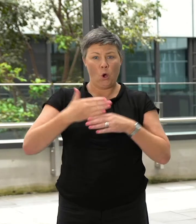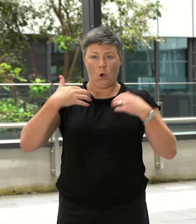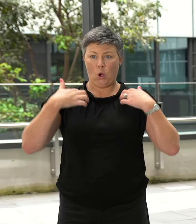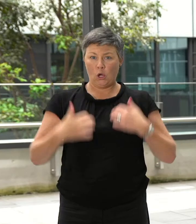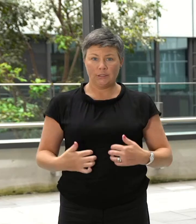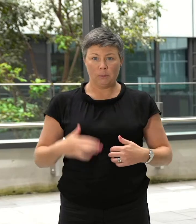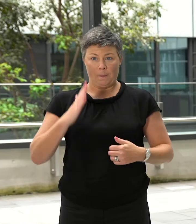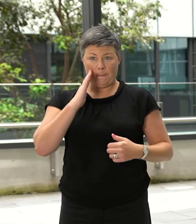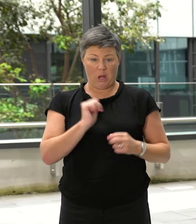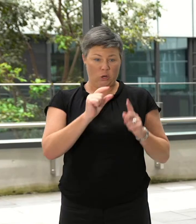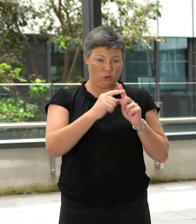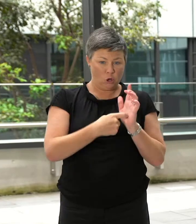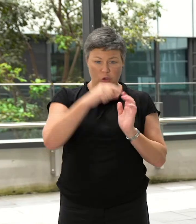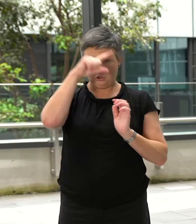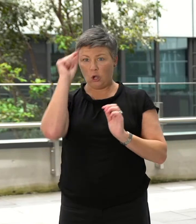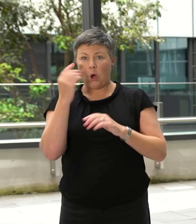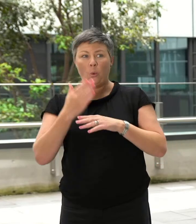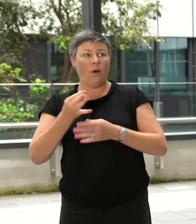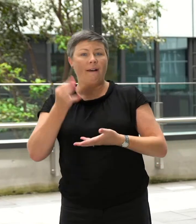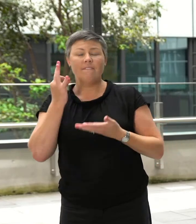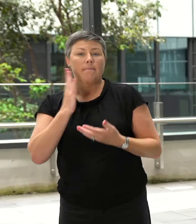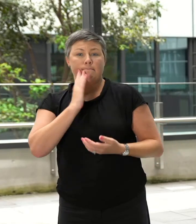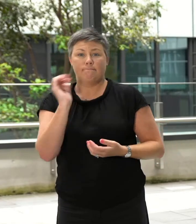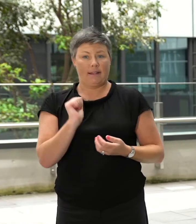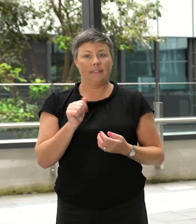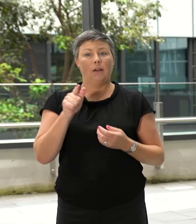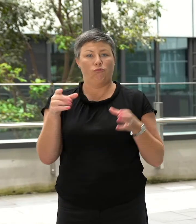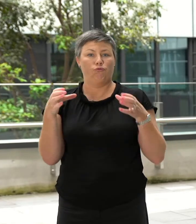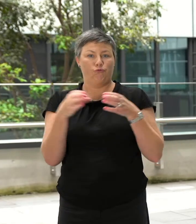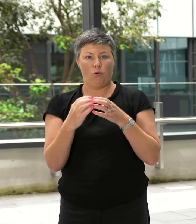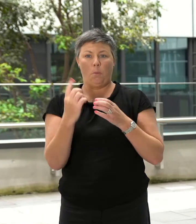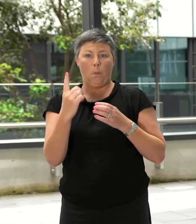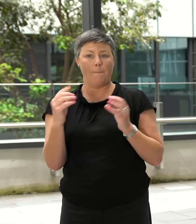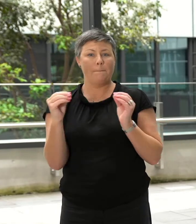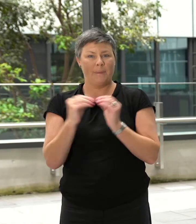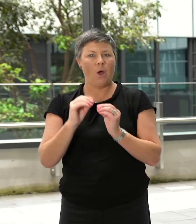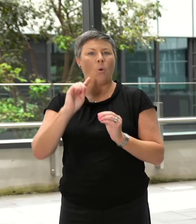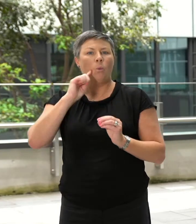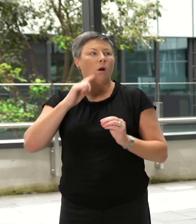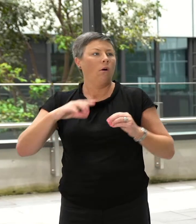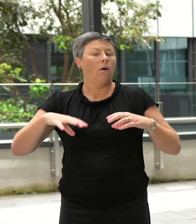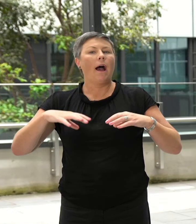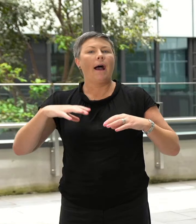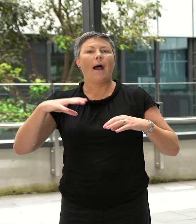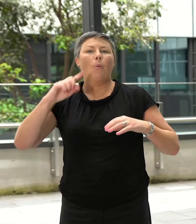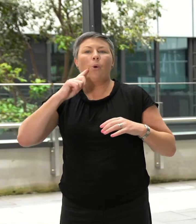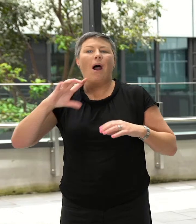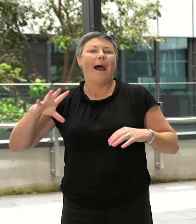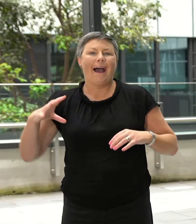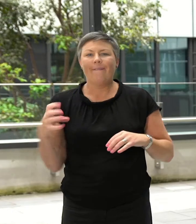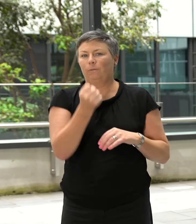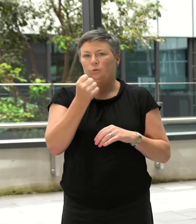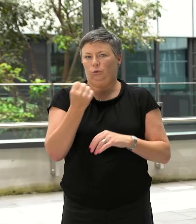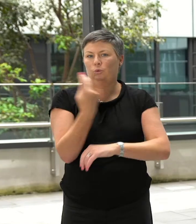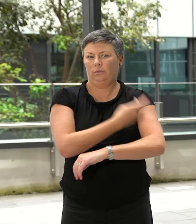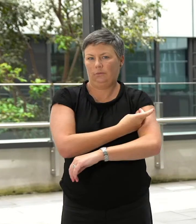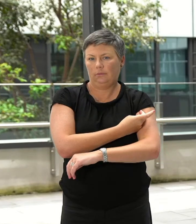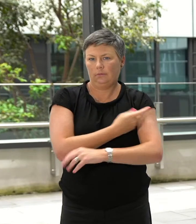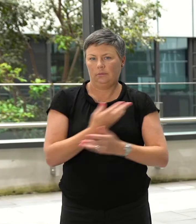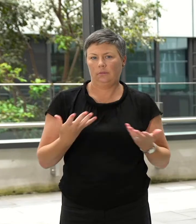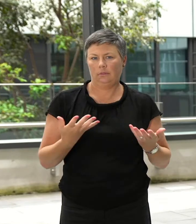hospital, is part of 1B, and we need to vaccinate all of them. So that is what is happening, but no one in